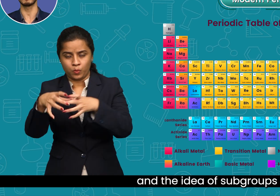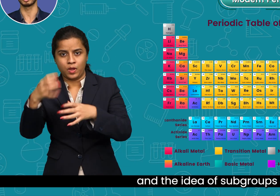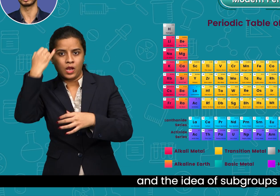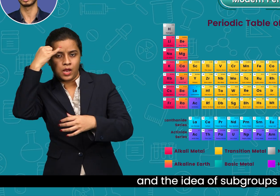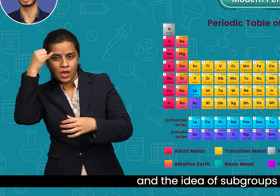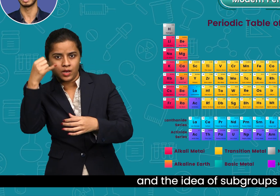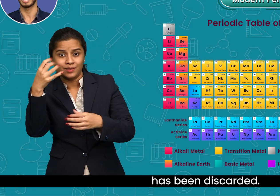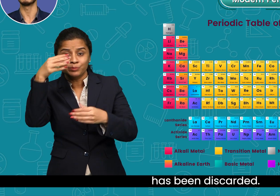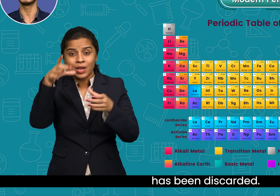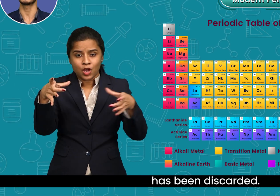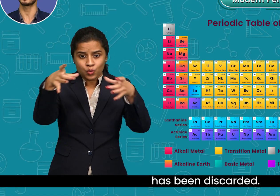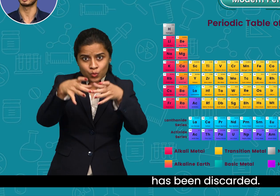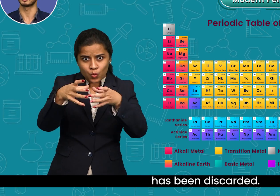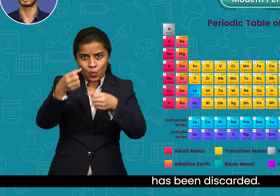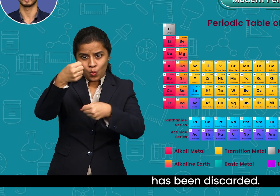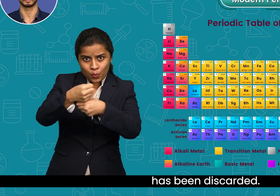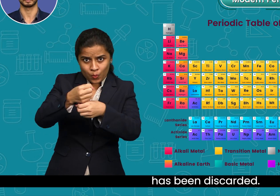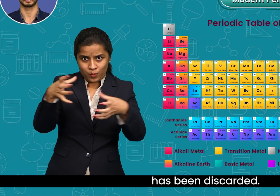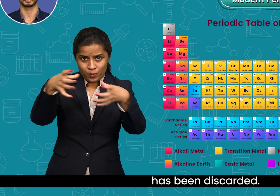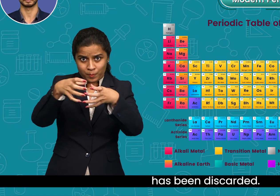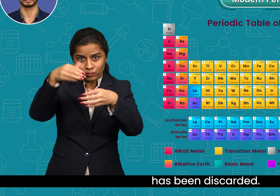of subgroups has been discharged.